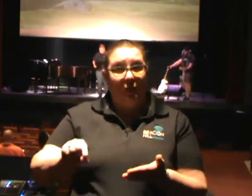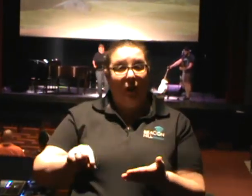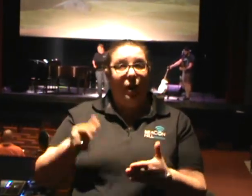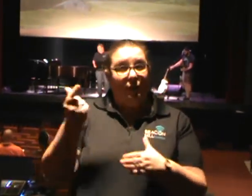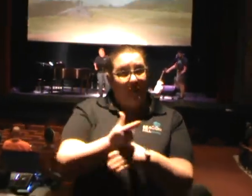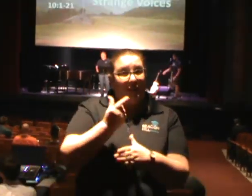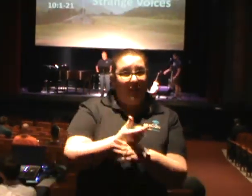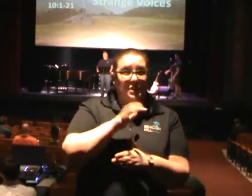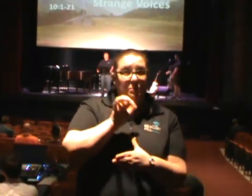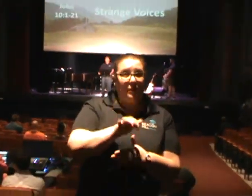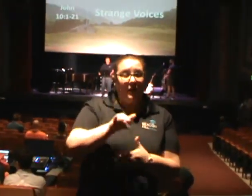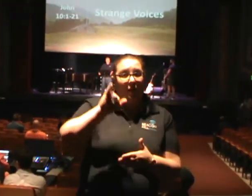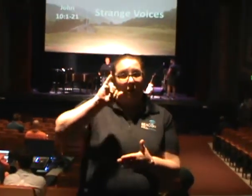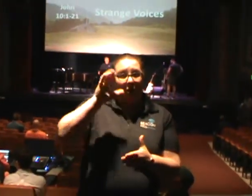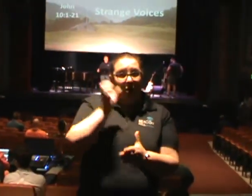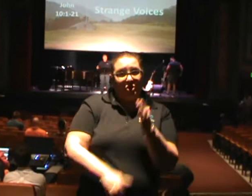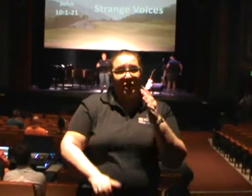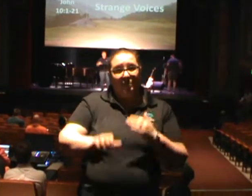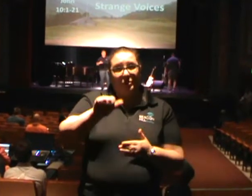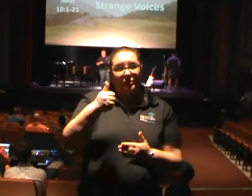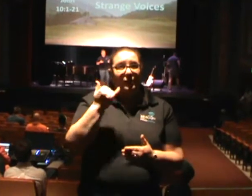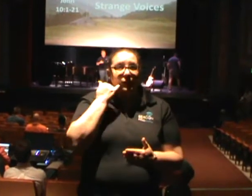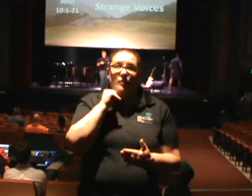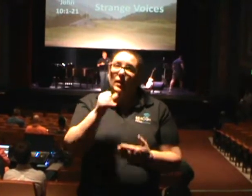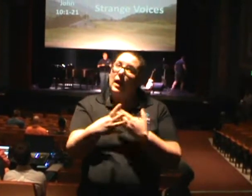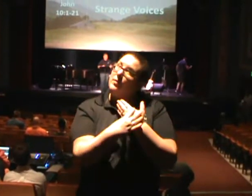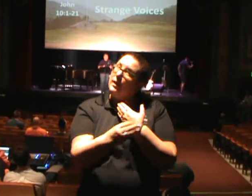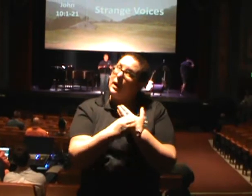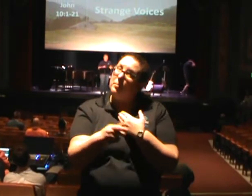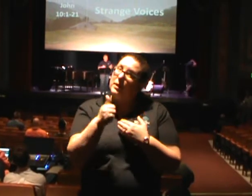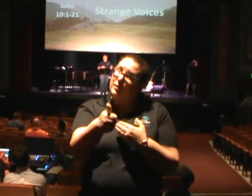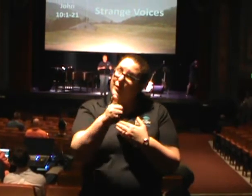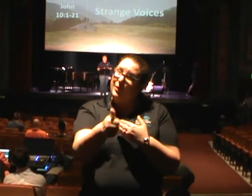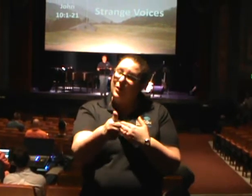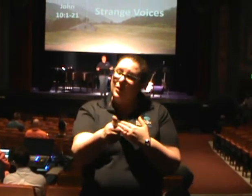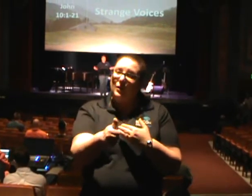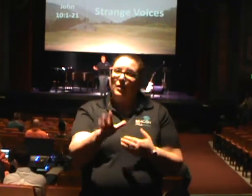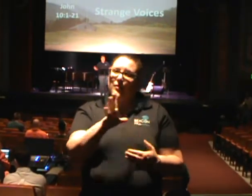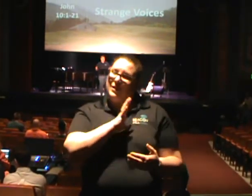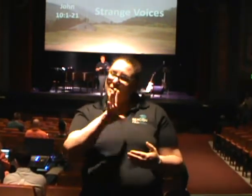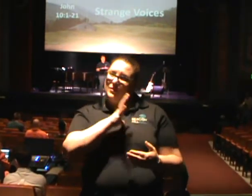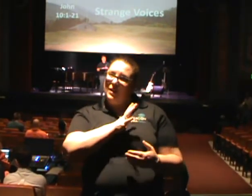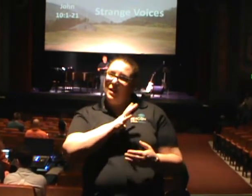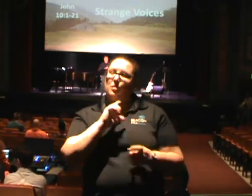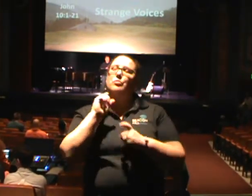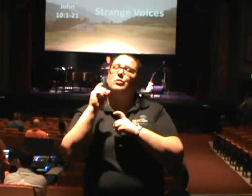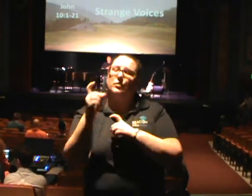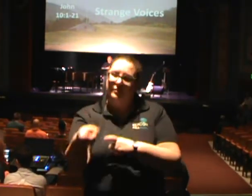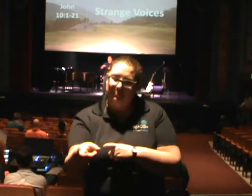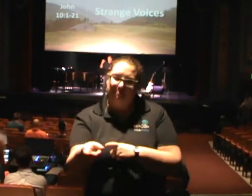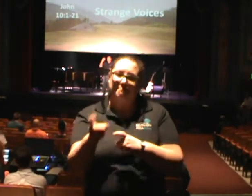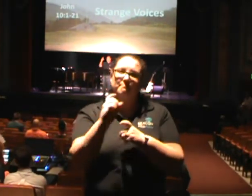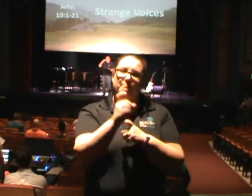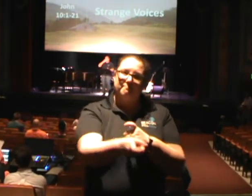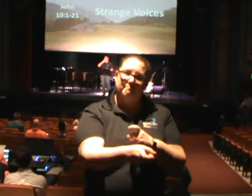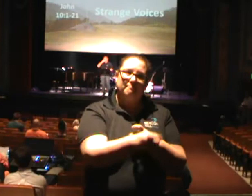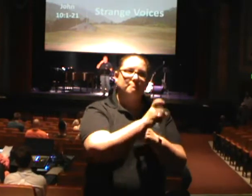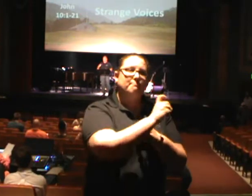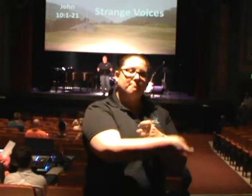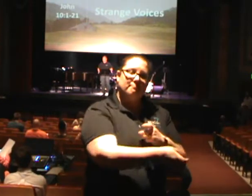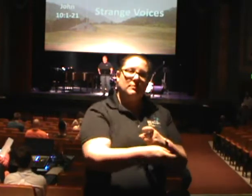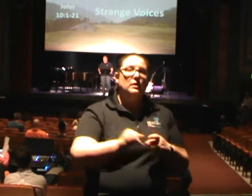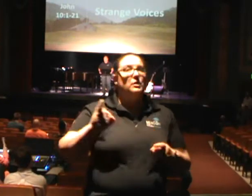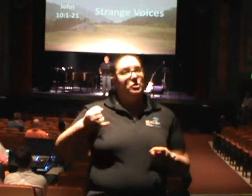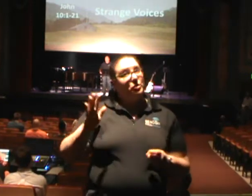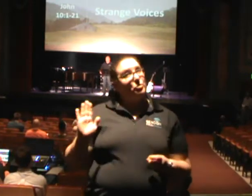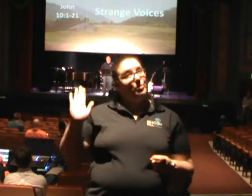this morning, chapter 10. If you don't have a copy of God's Word with you today, we've got you covered. These gentlemen right here will bring you a copy. Just raise your hand